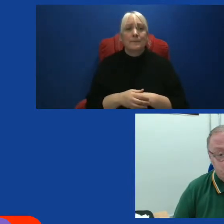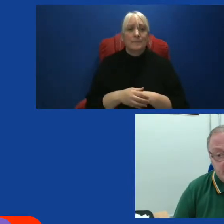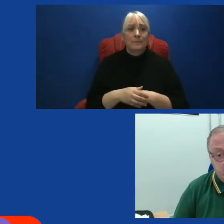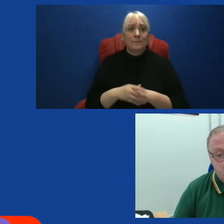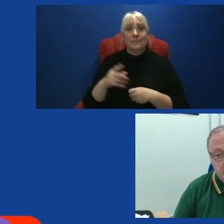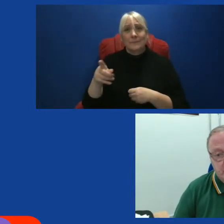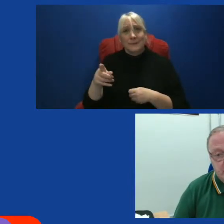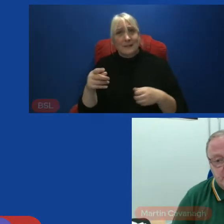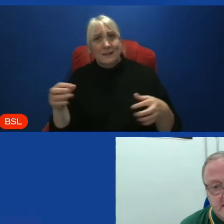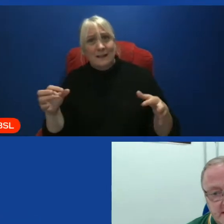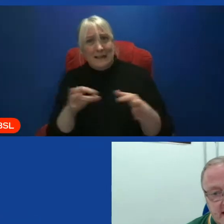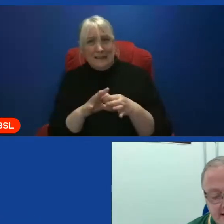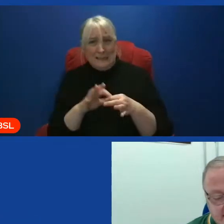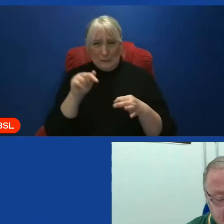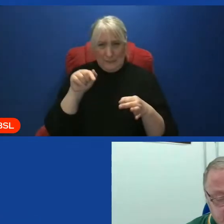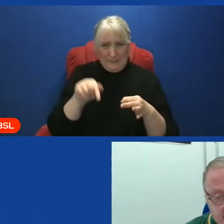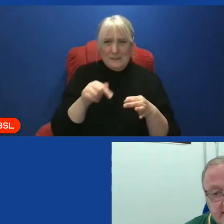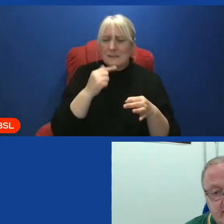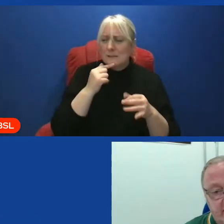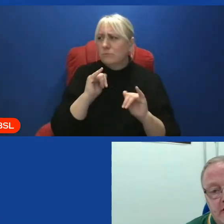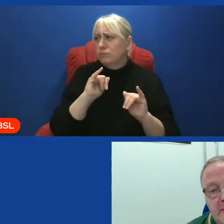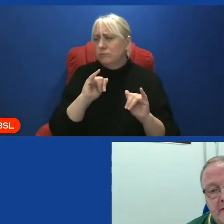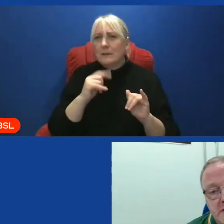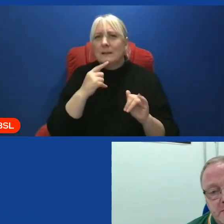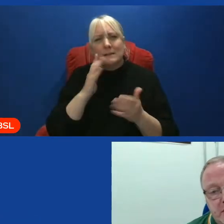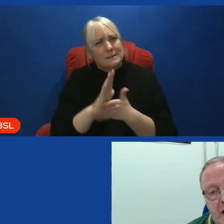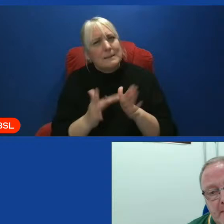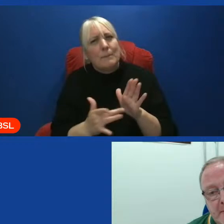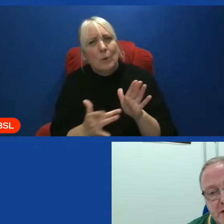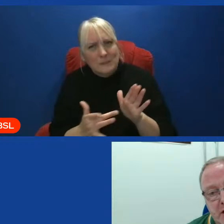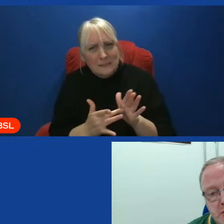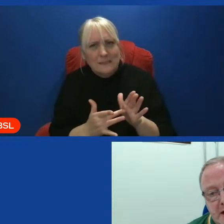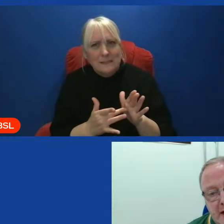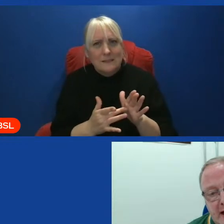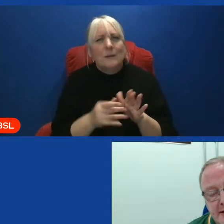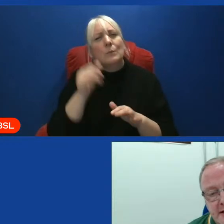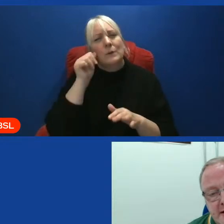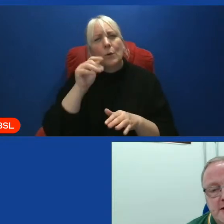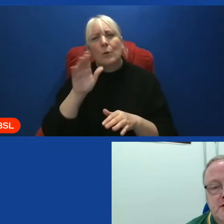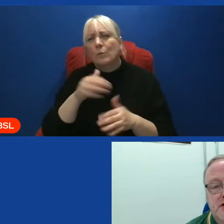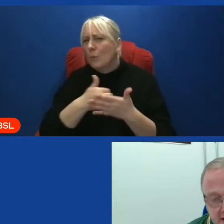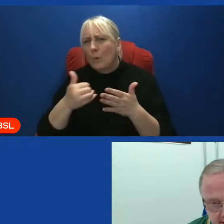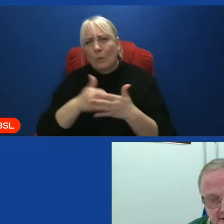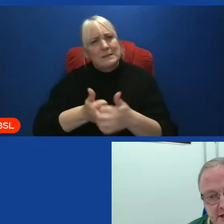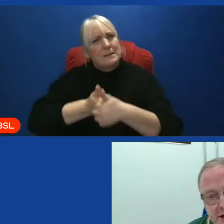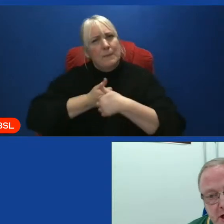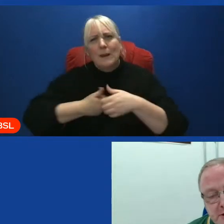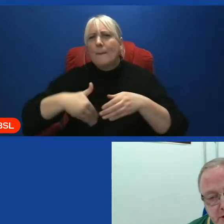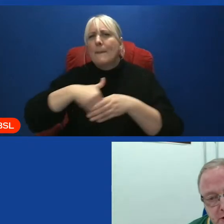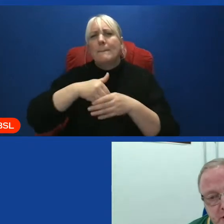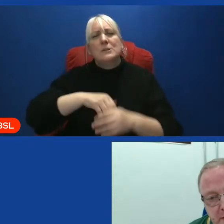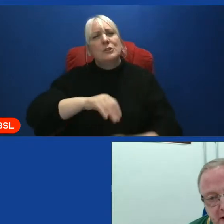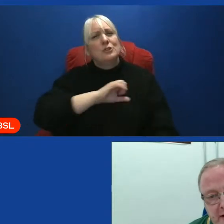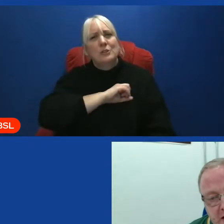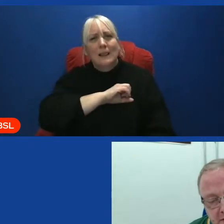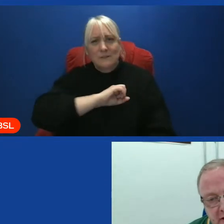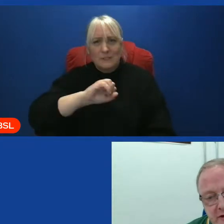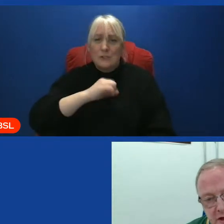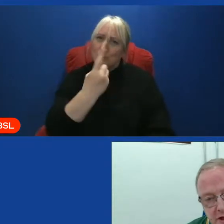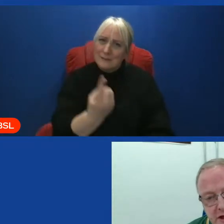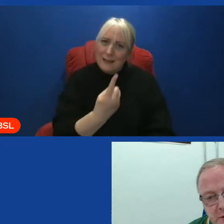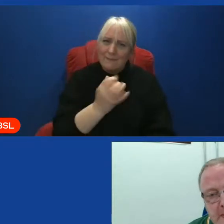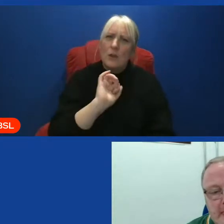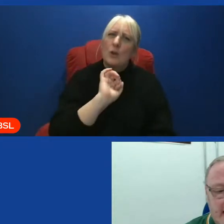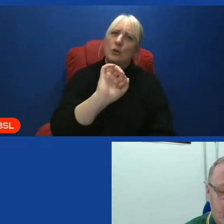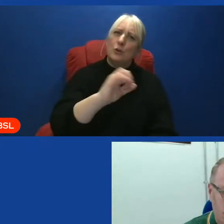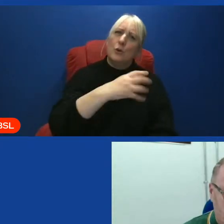know, is going to be even more important in the weeks ahead. And you're certainly never far away from supporting our members on those picket lines. So solidarity to you and to your union, and thank you for